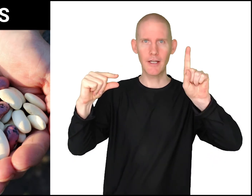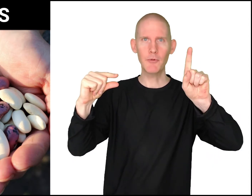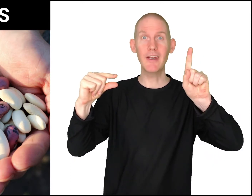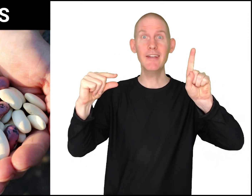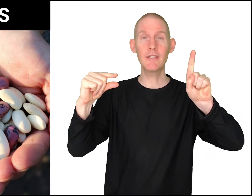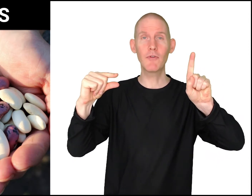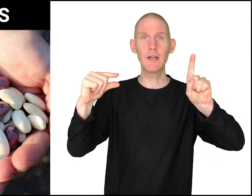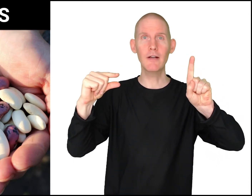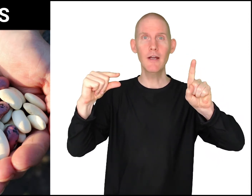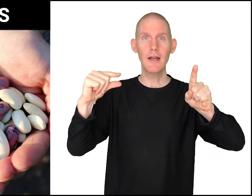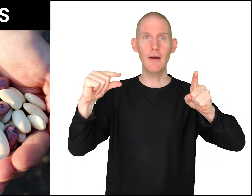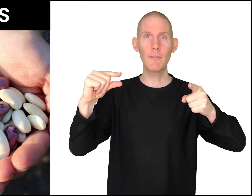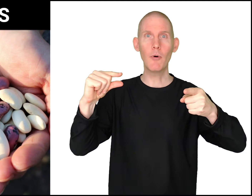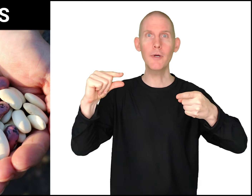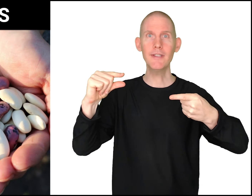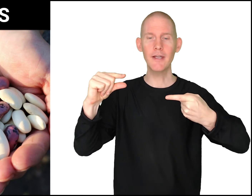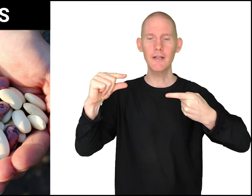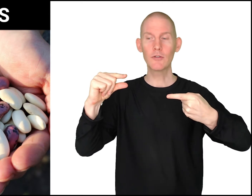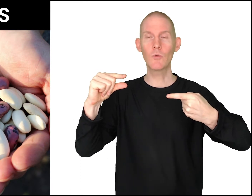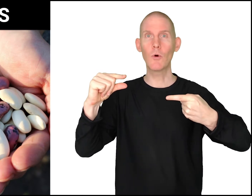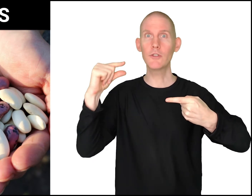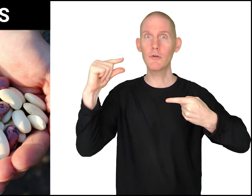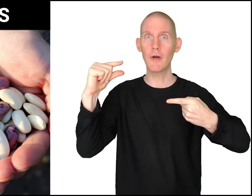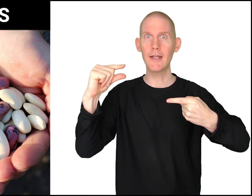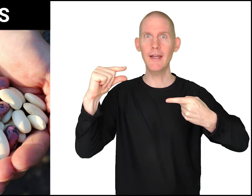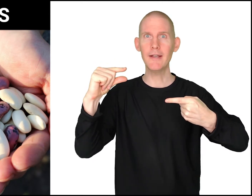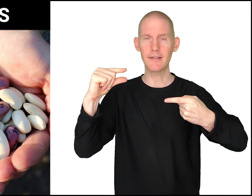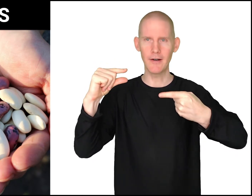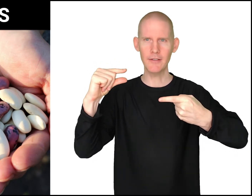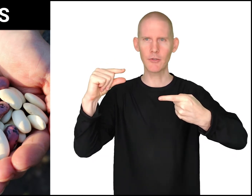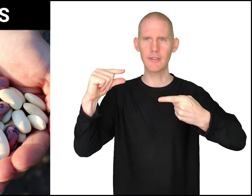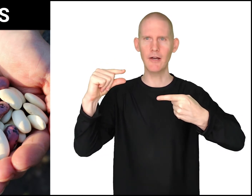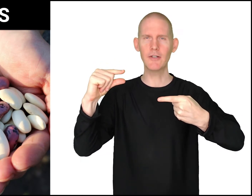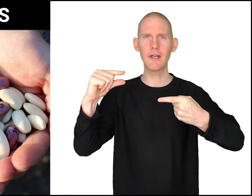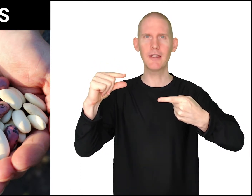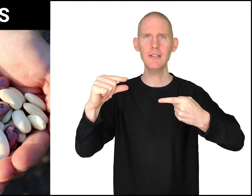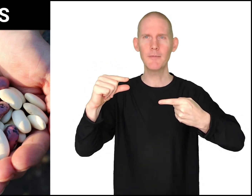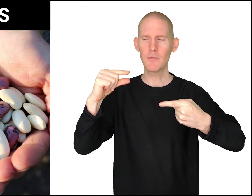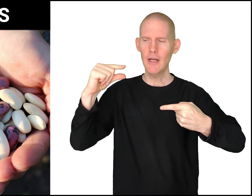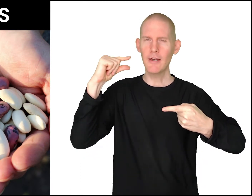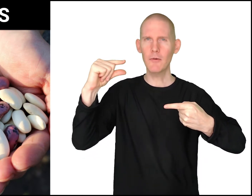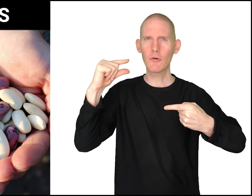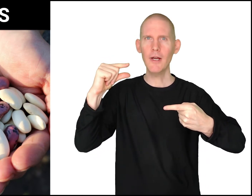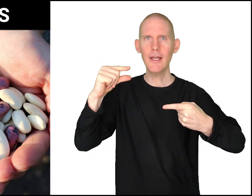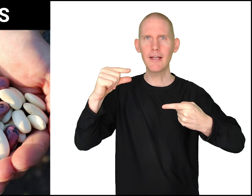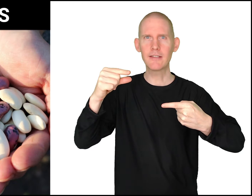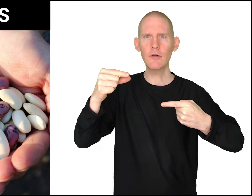up your index finger. Now point it towards your right hand, all right? So it's down here like this. Now with the right hand, tilt